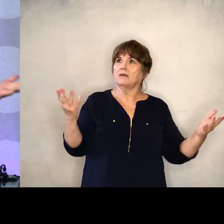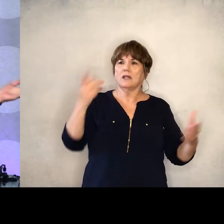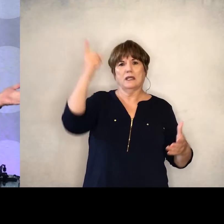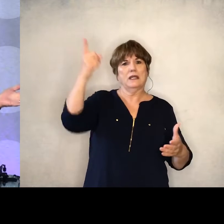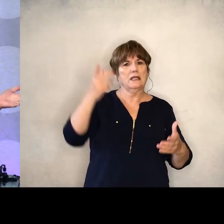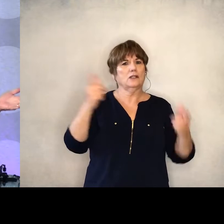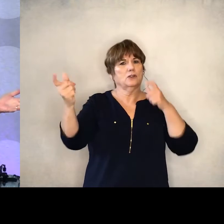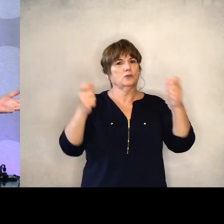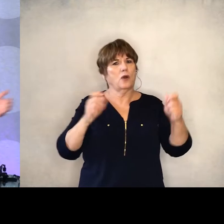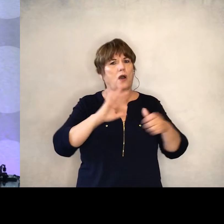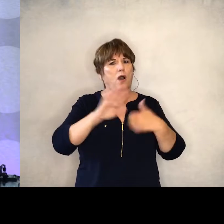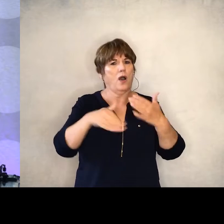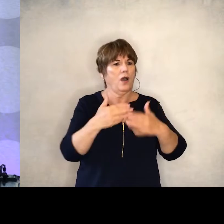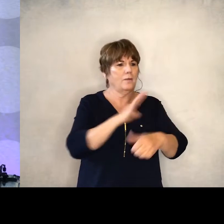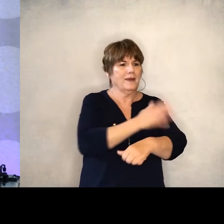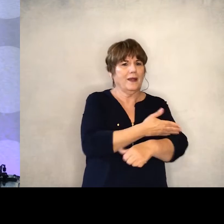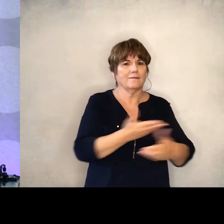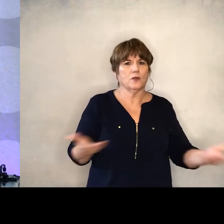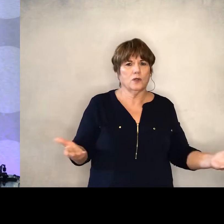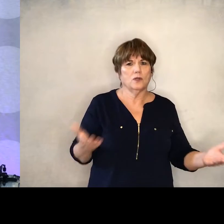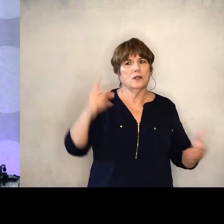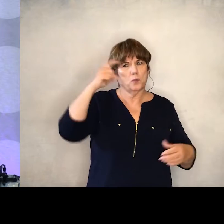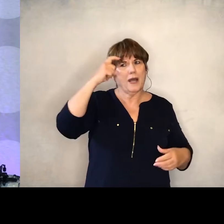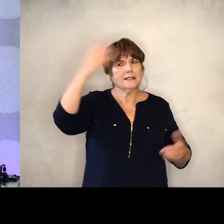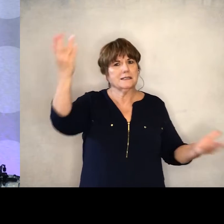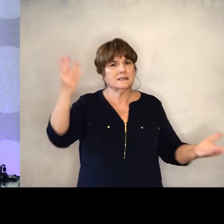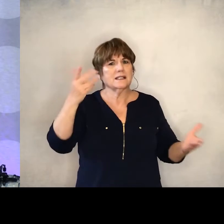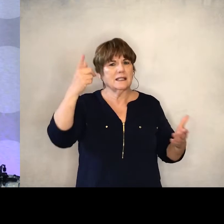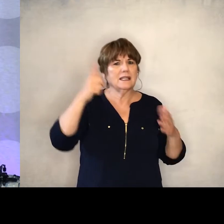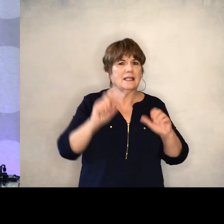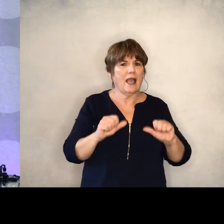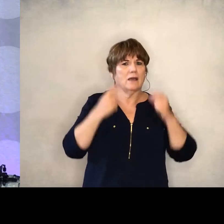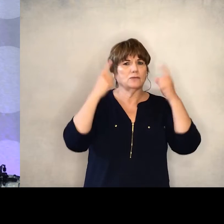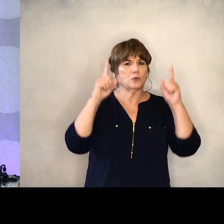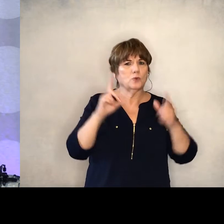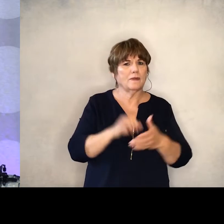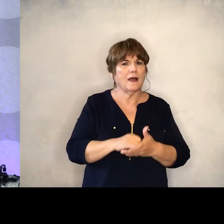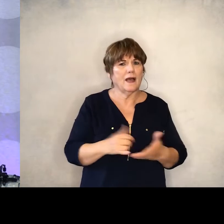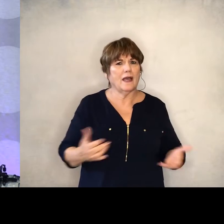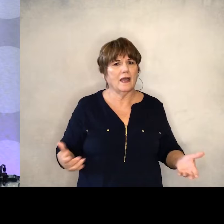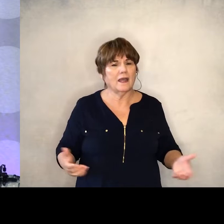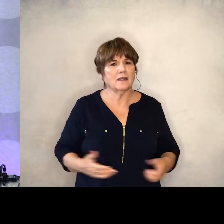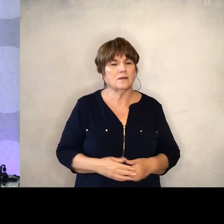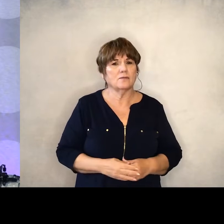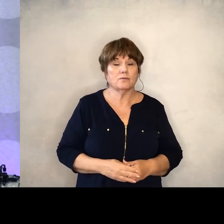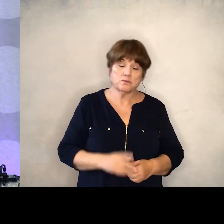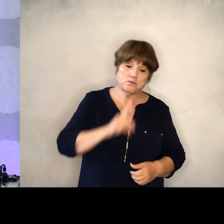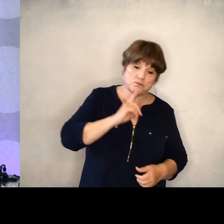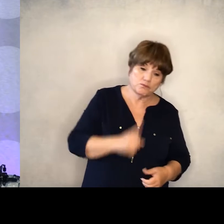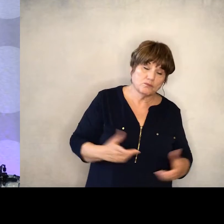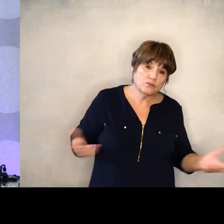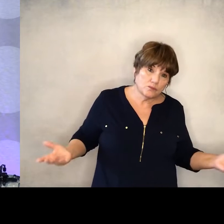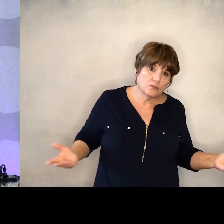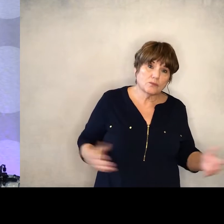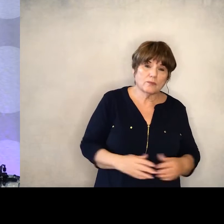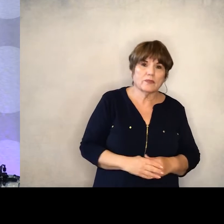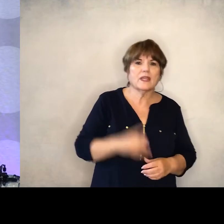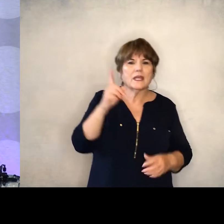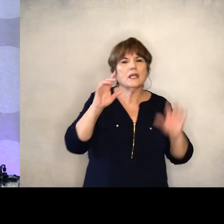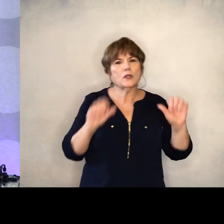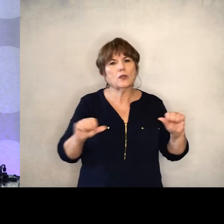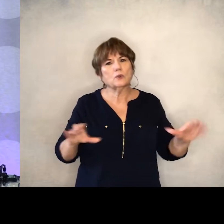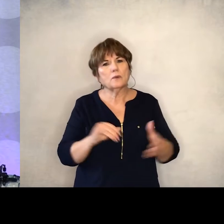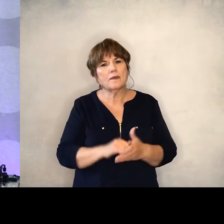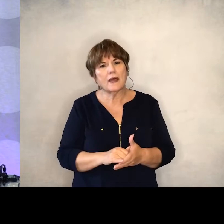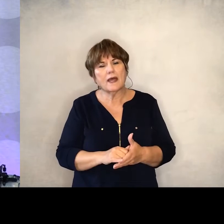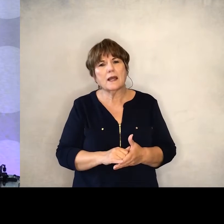all-powerful, God's all-wise. He could do it. That's true. He could do it, if